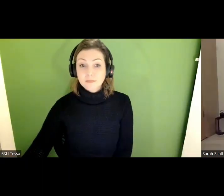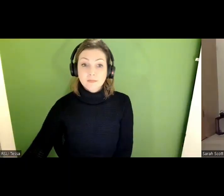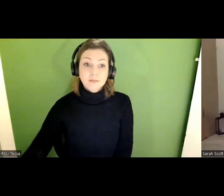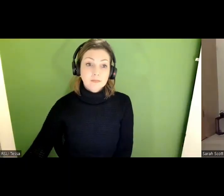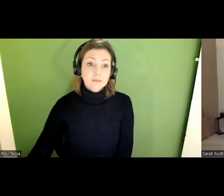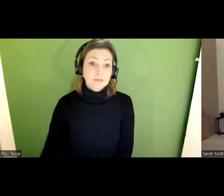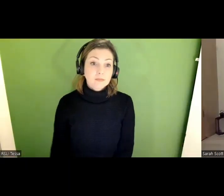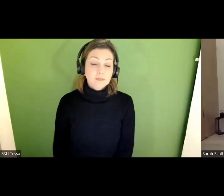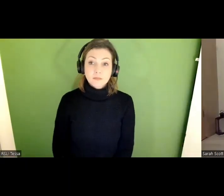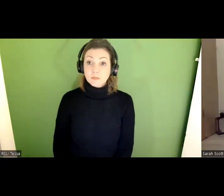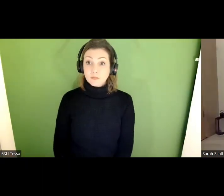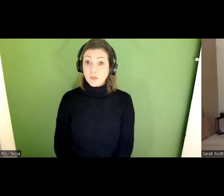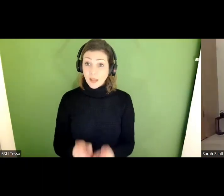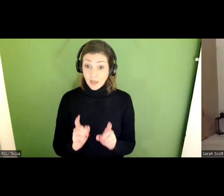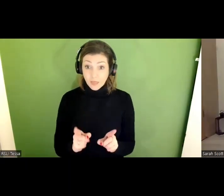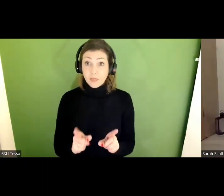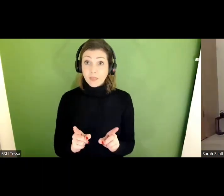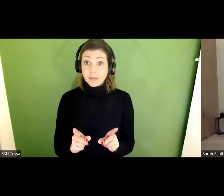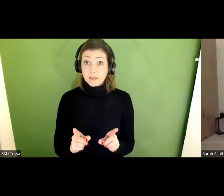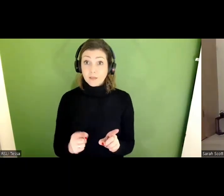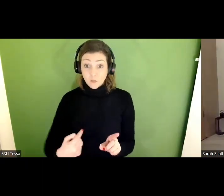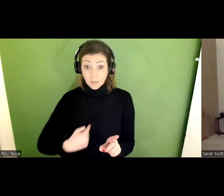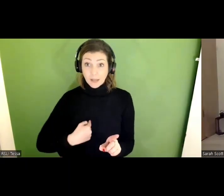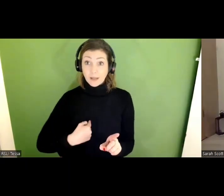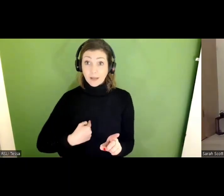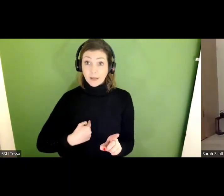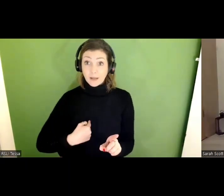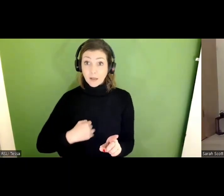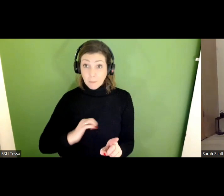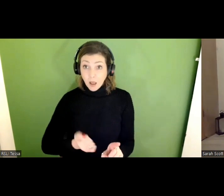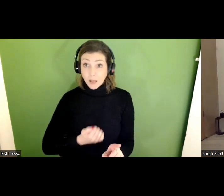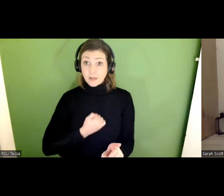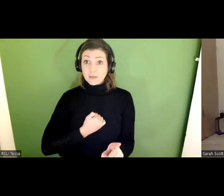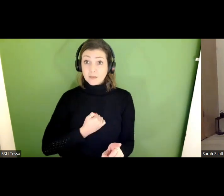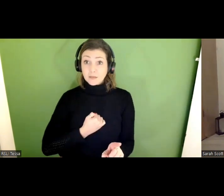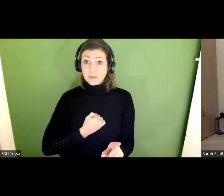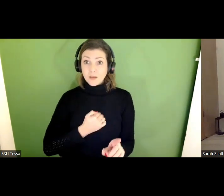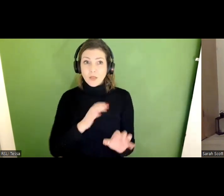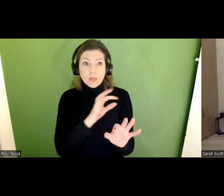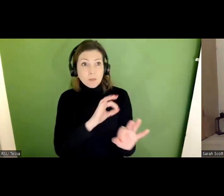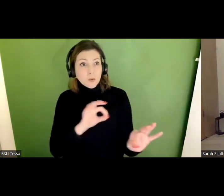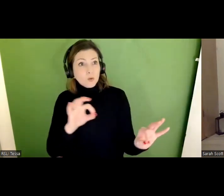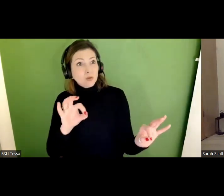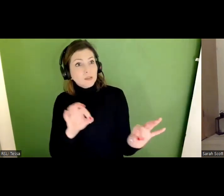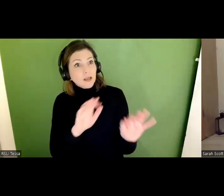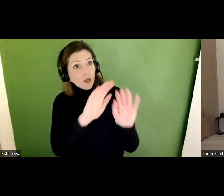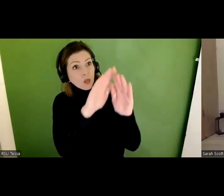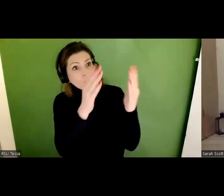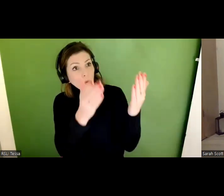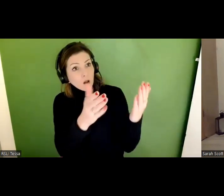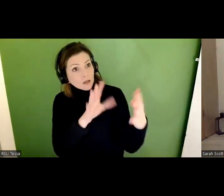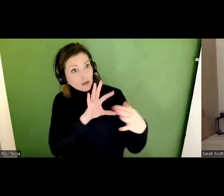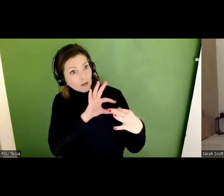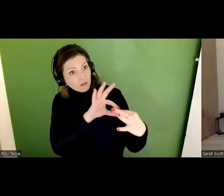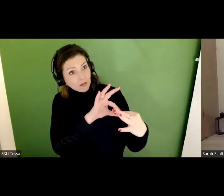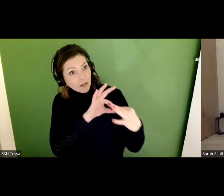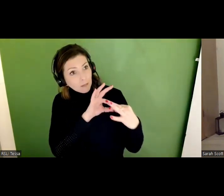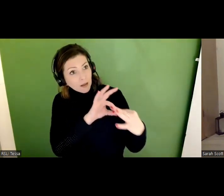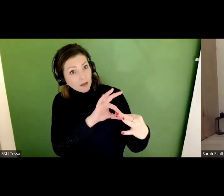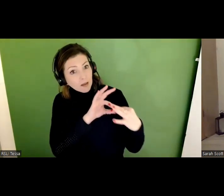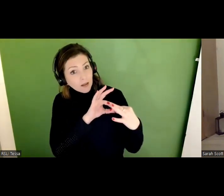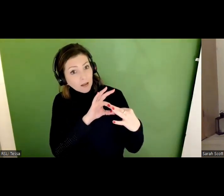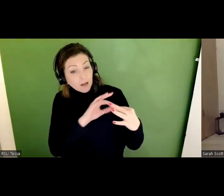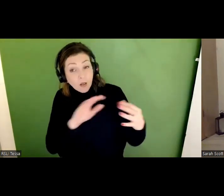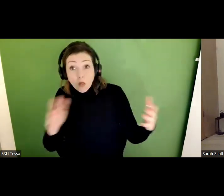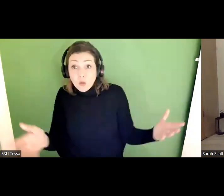Is this all for me? Is it mine? Is the music in the world feeling me? Will the wind lift